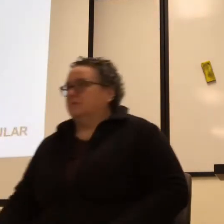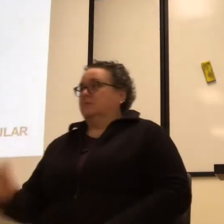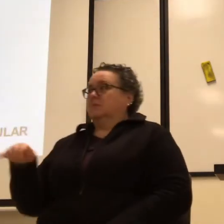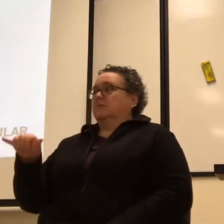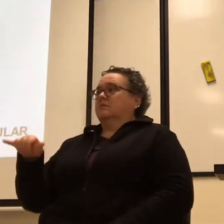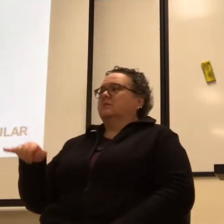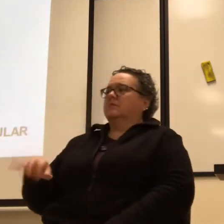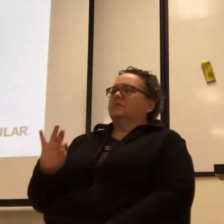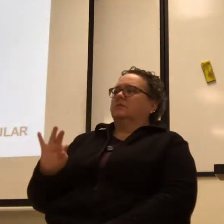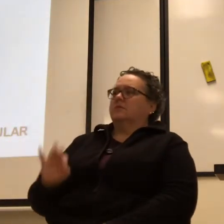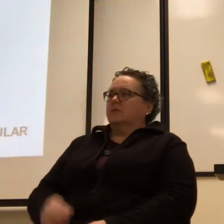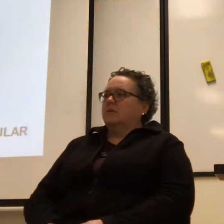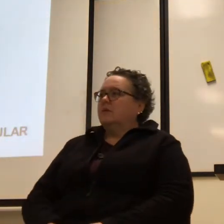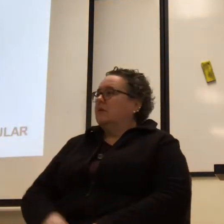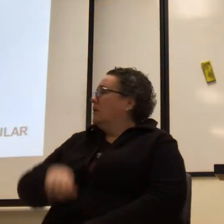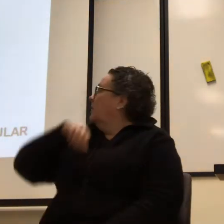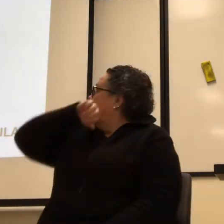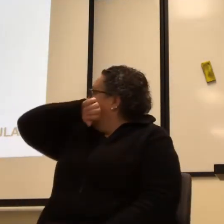multicellular.